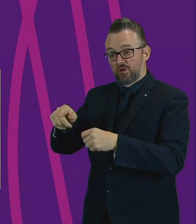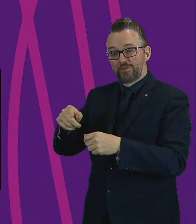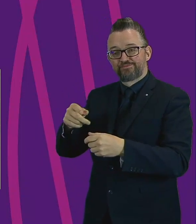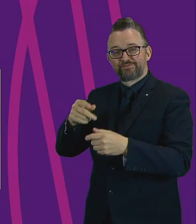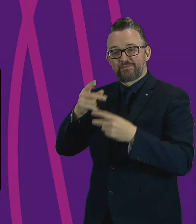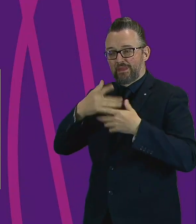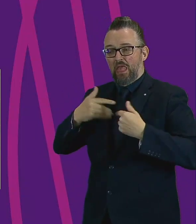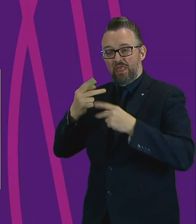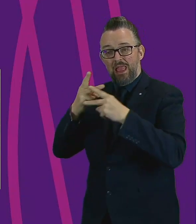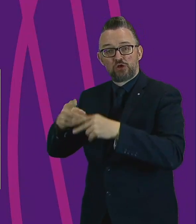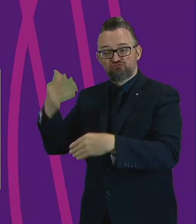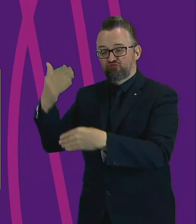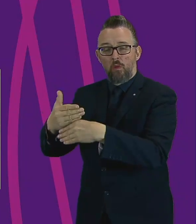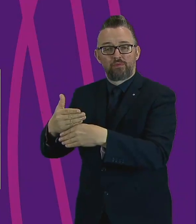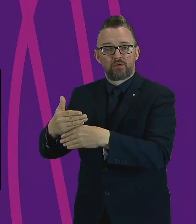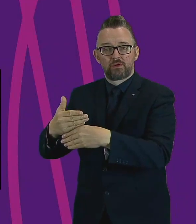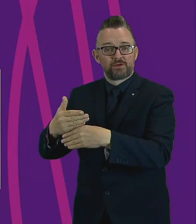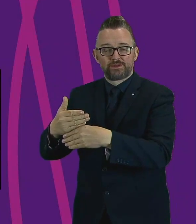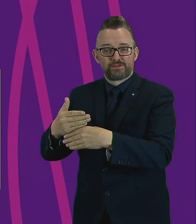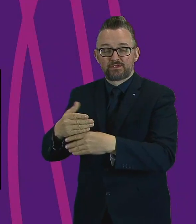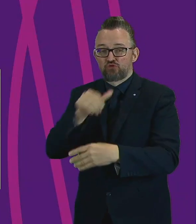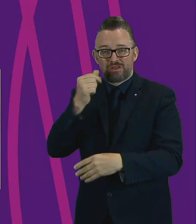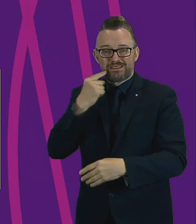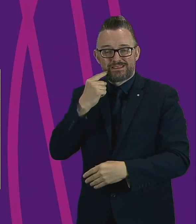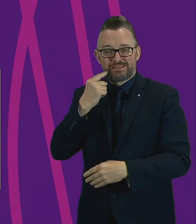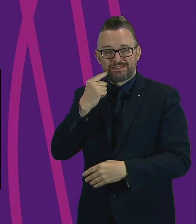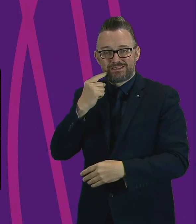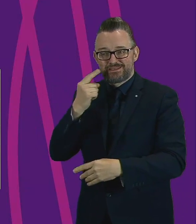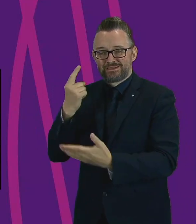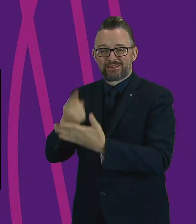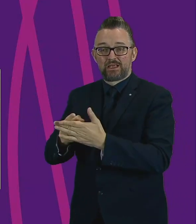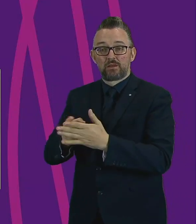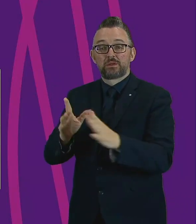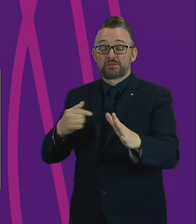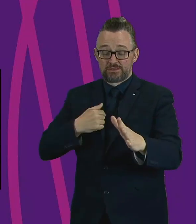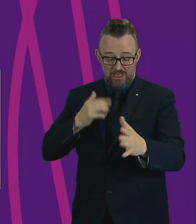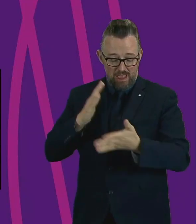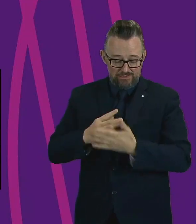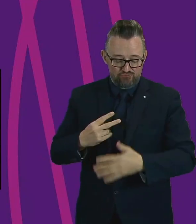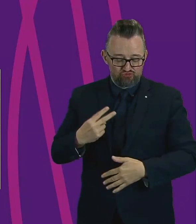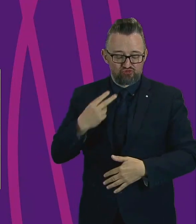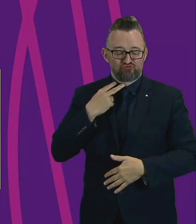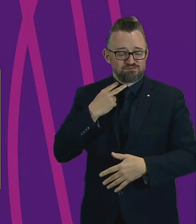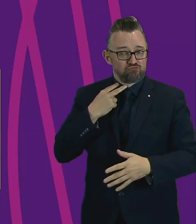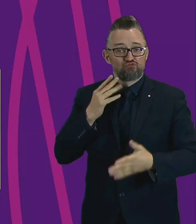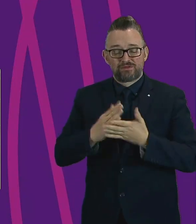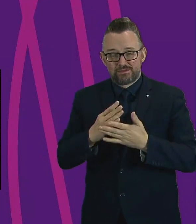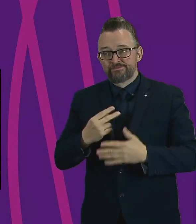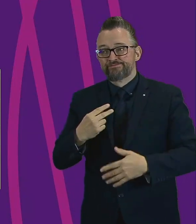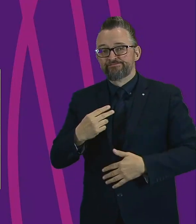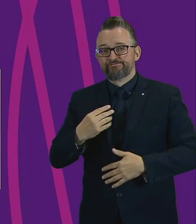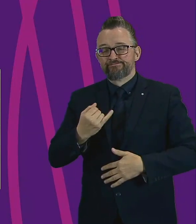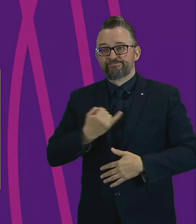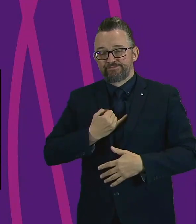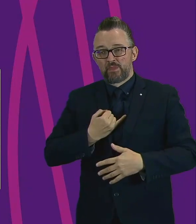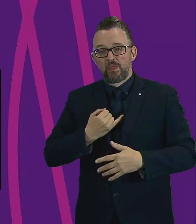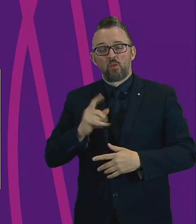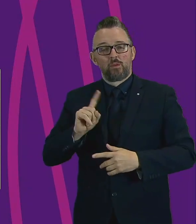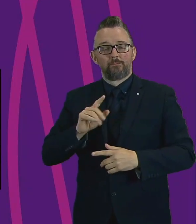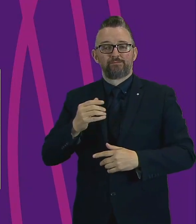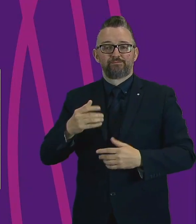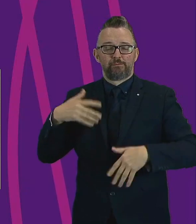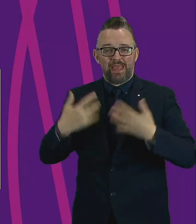would have taken if I felt I had any other choice, and I deeply regret the pain and the anguish that caused. But there was no